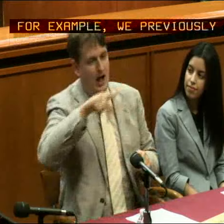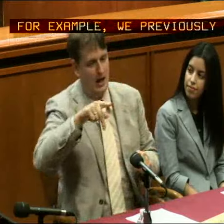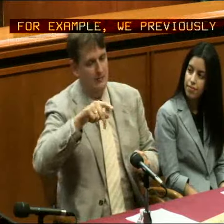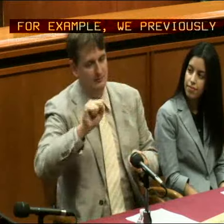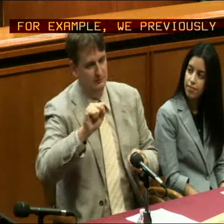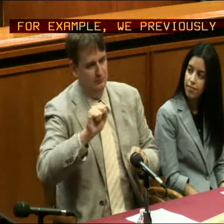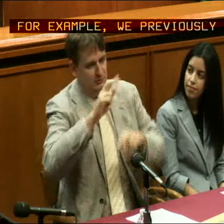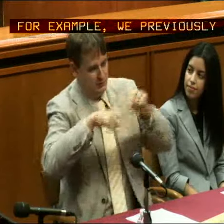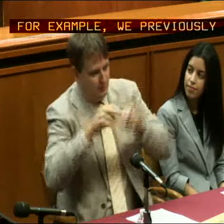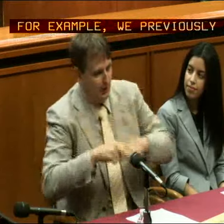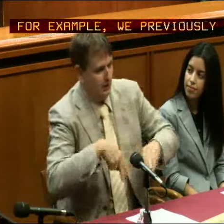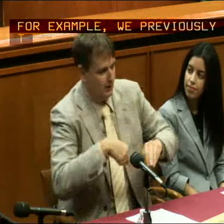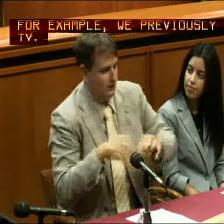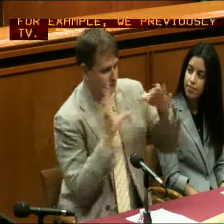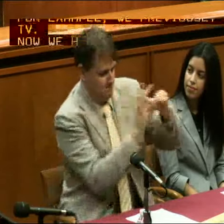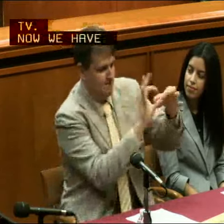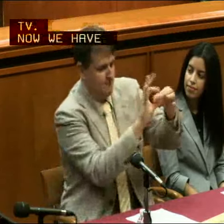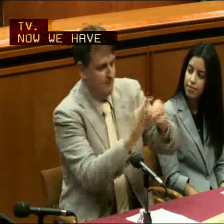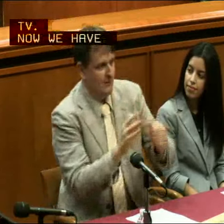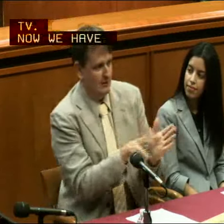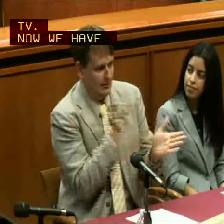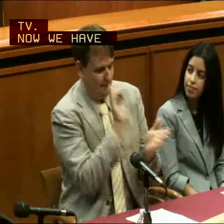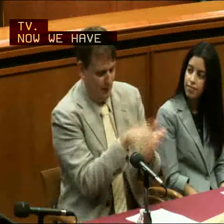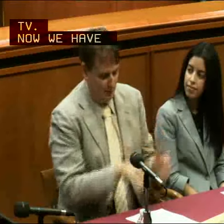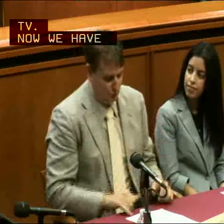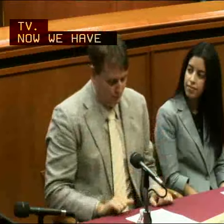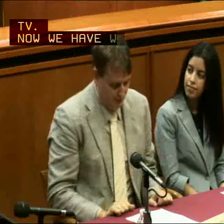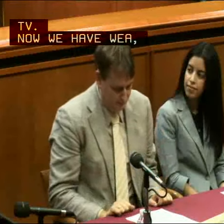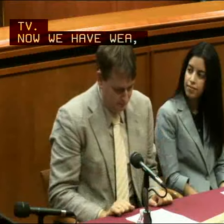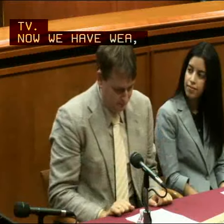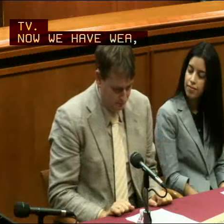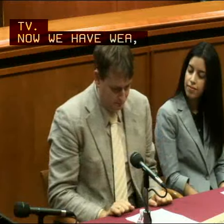slew of apps built on top of these technologies.